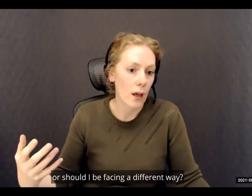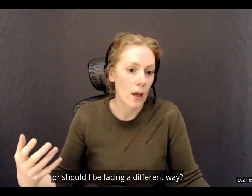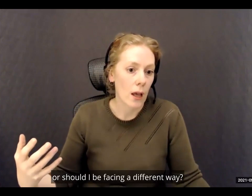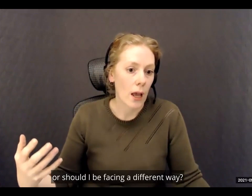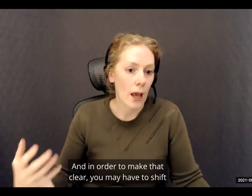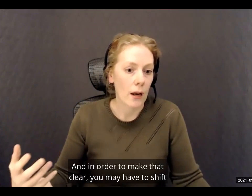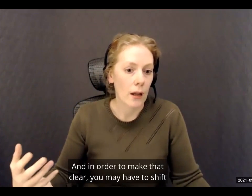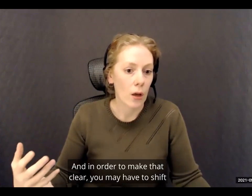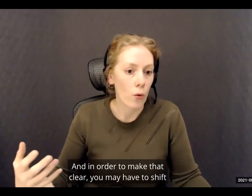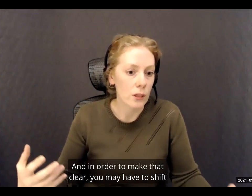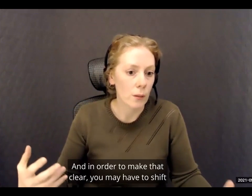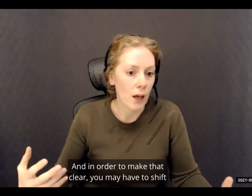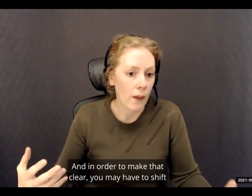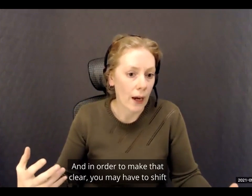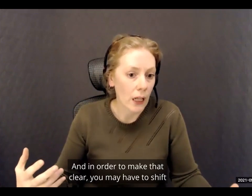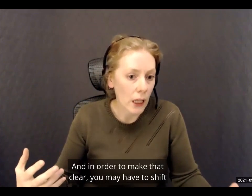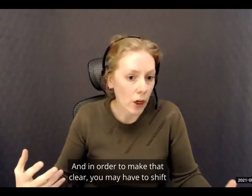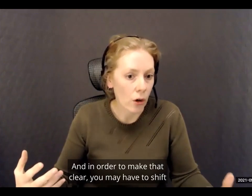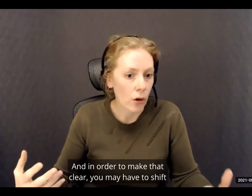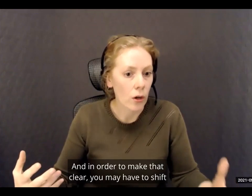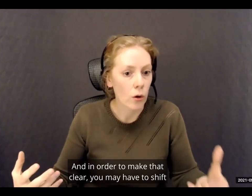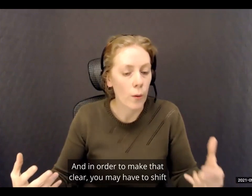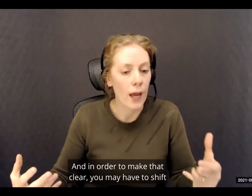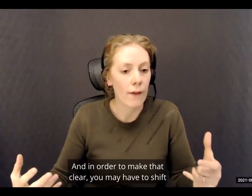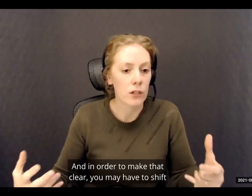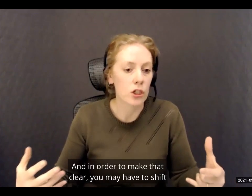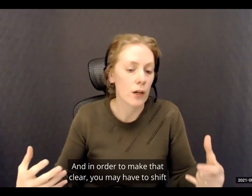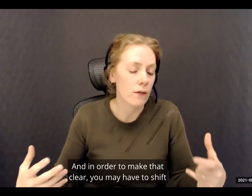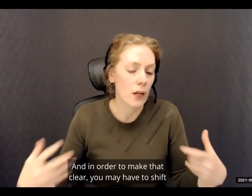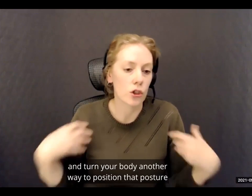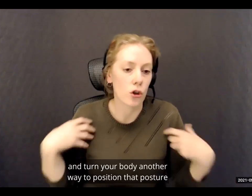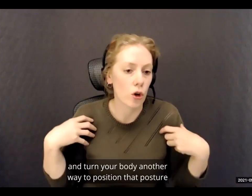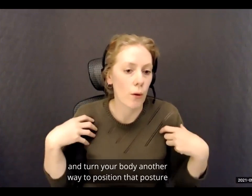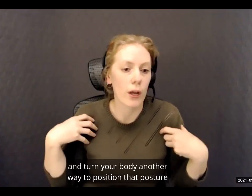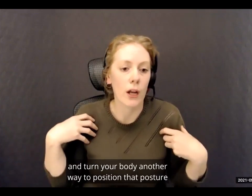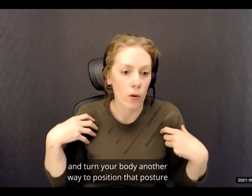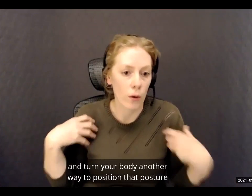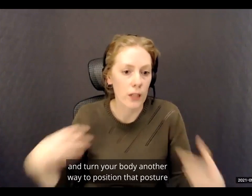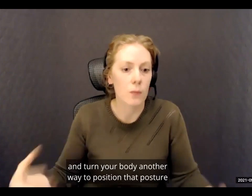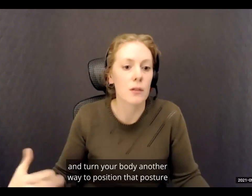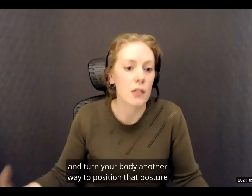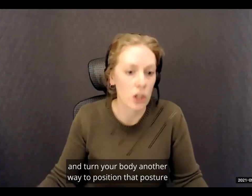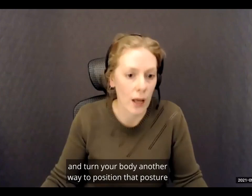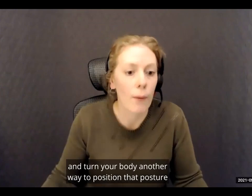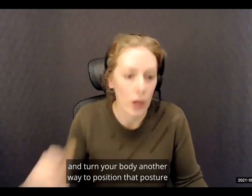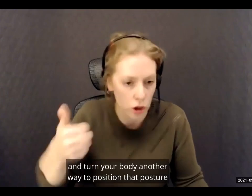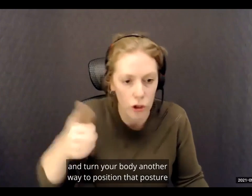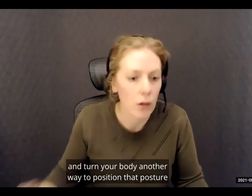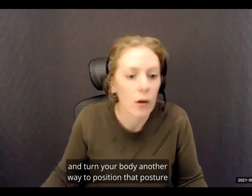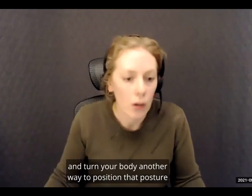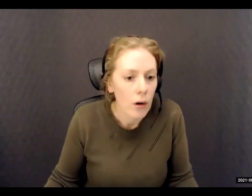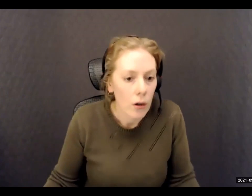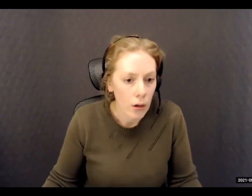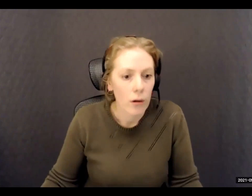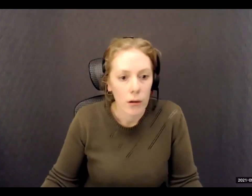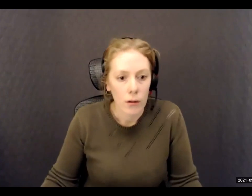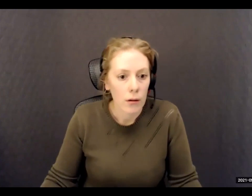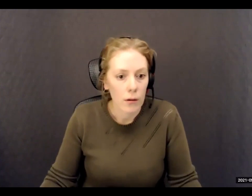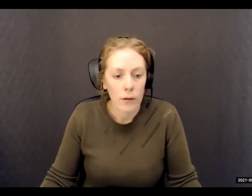way? And in order to make that clear, you may have to shift and turn your body another way to position that posture